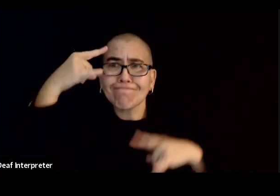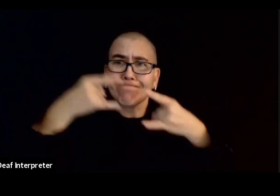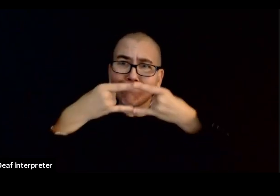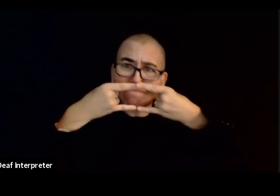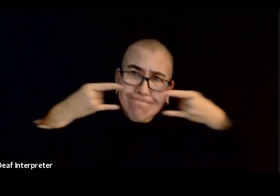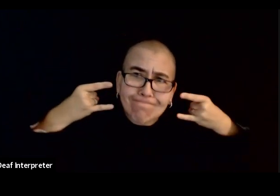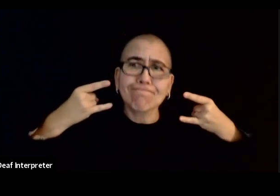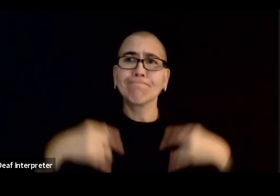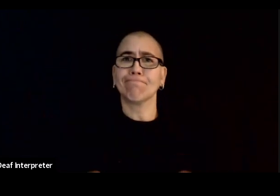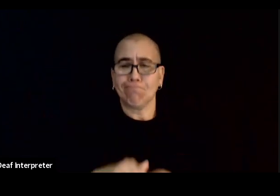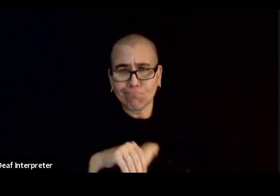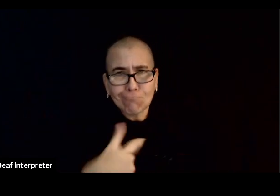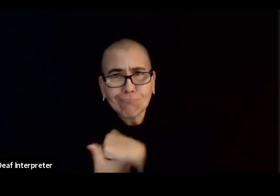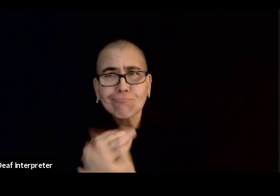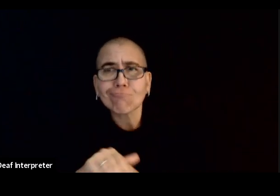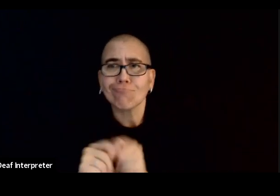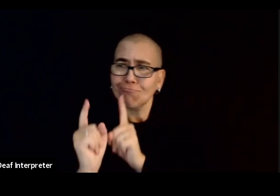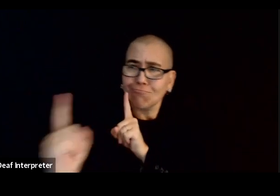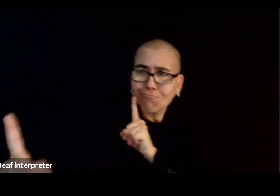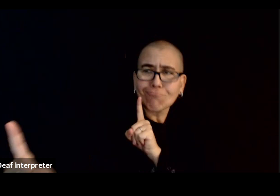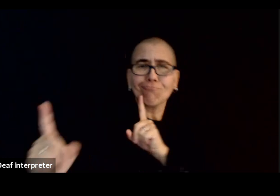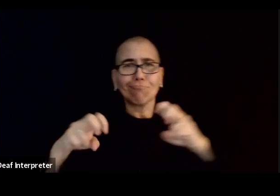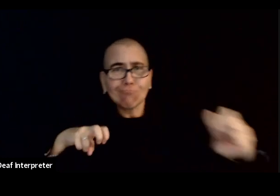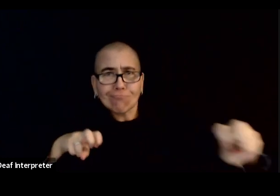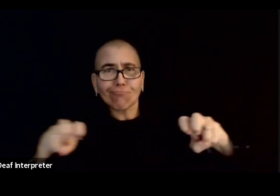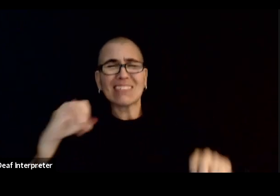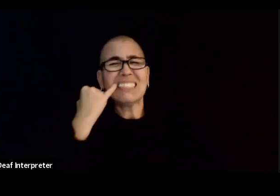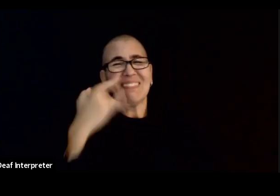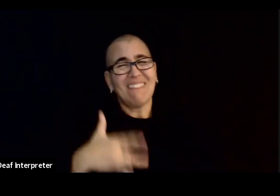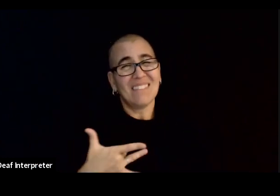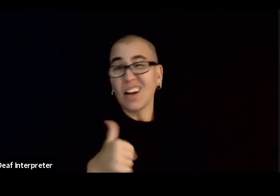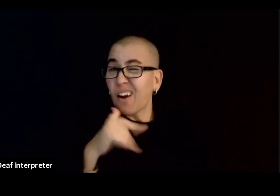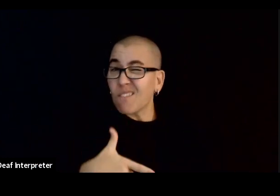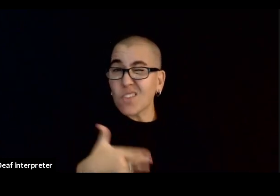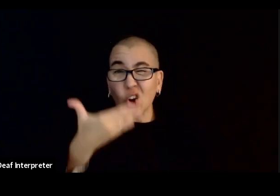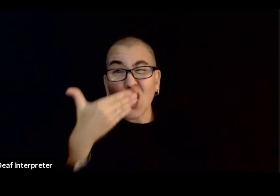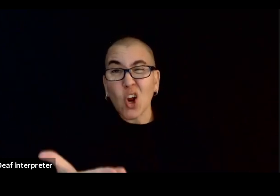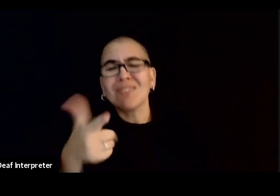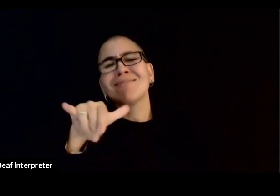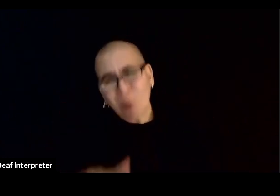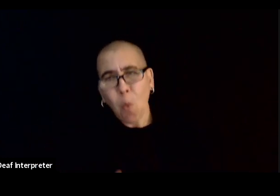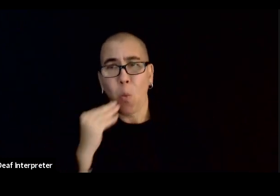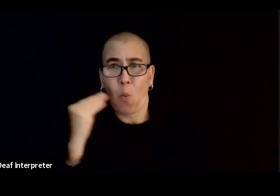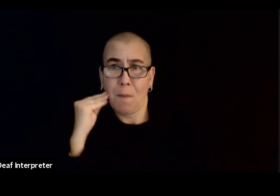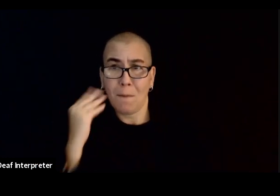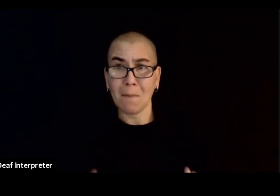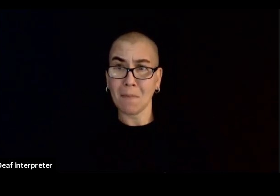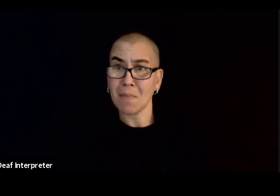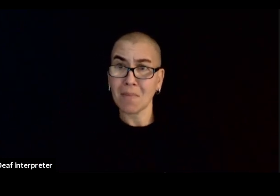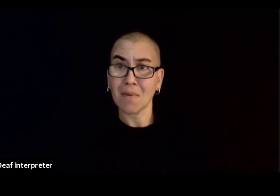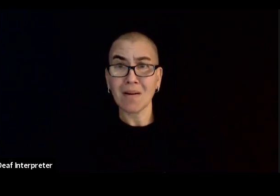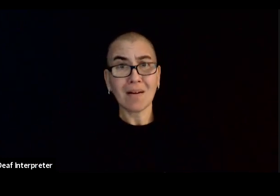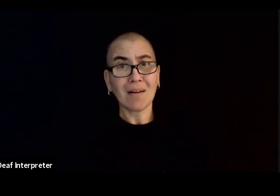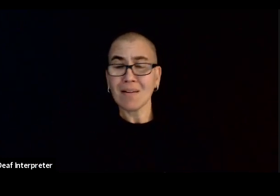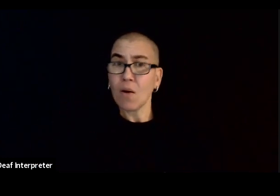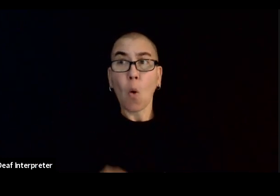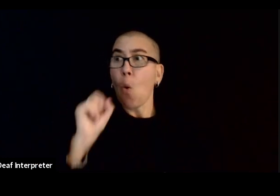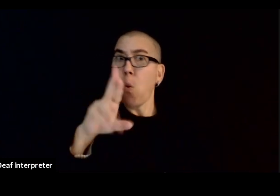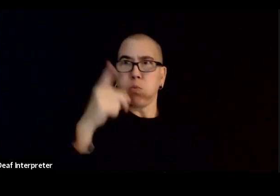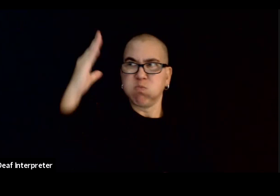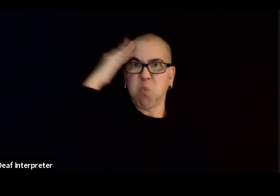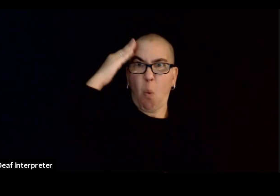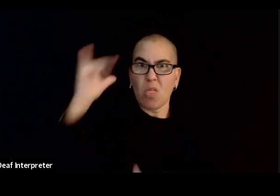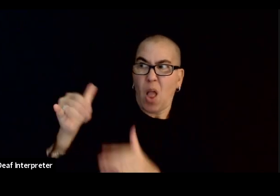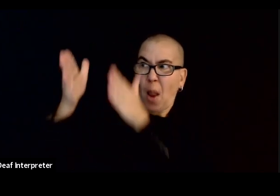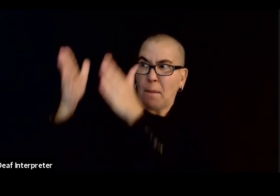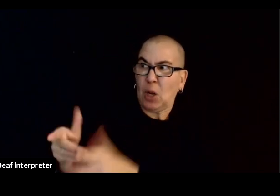home if you're sick or if you've been exposed to a known case, and washing your hands often. This is our path to further opening the